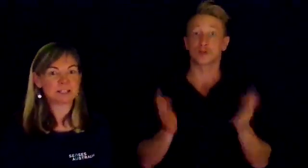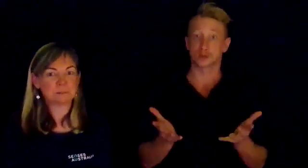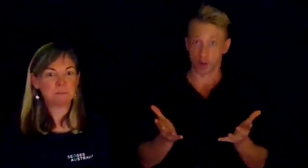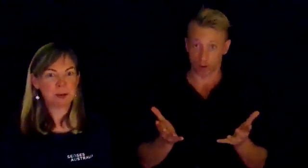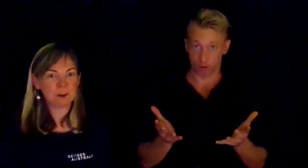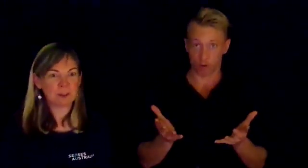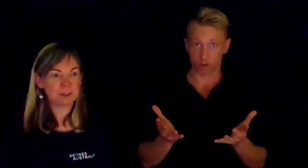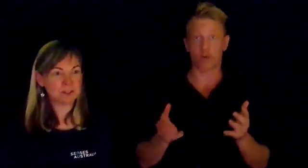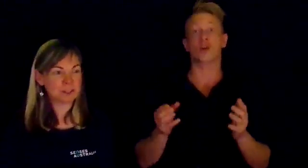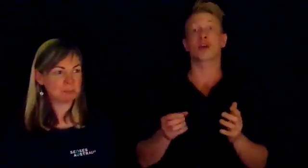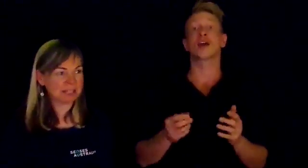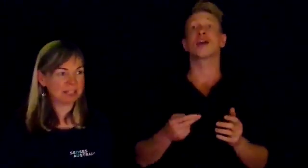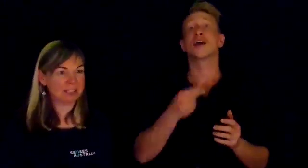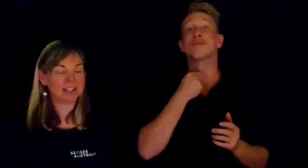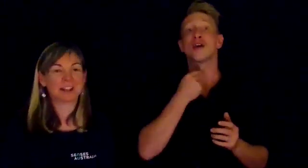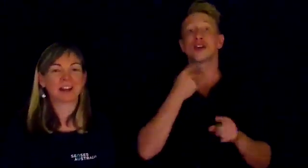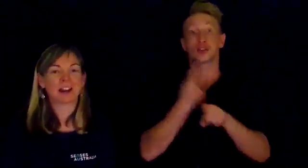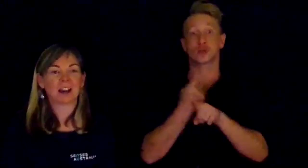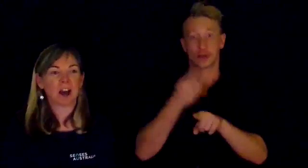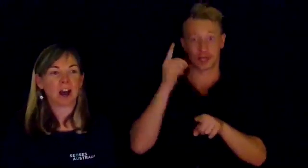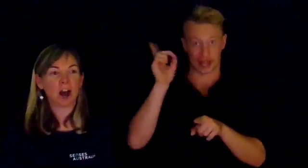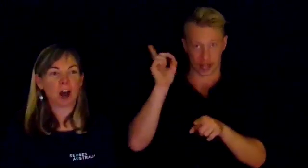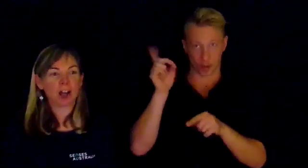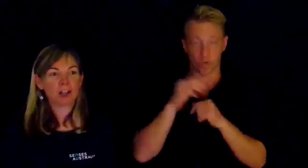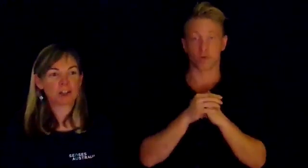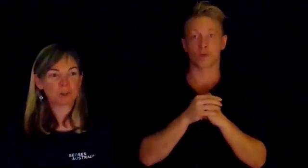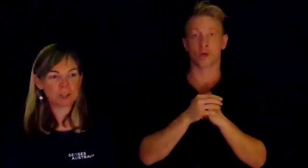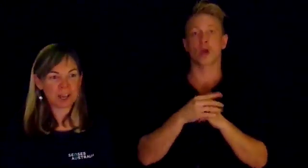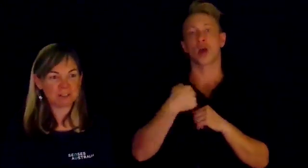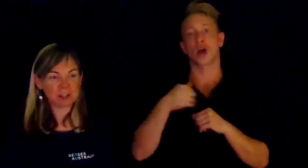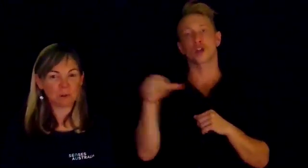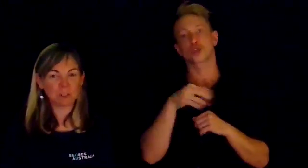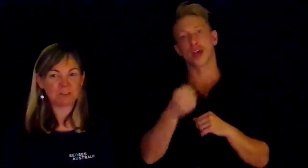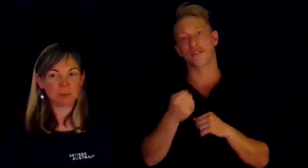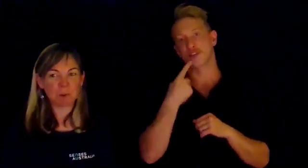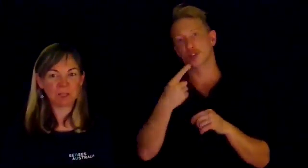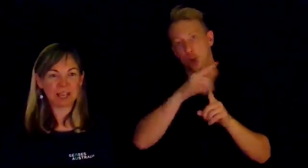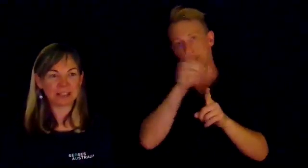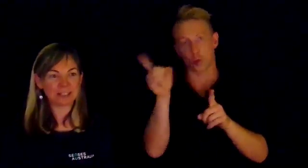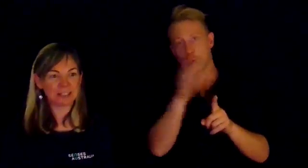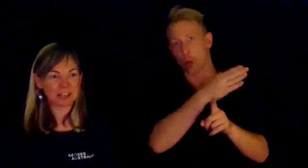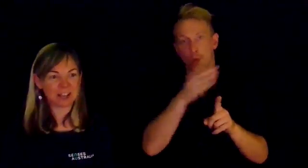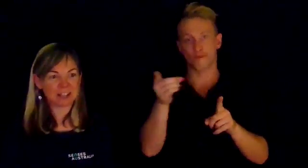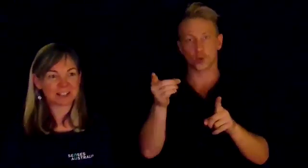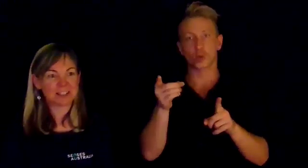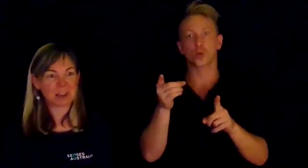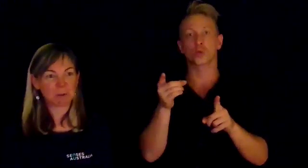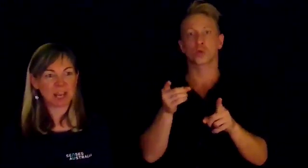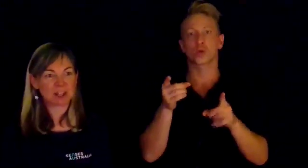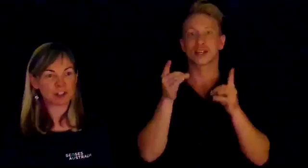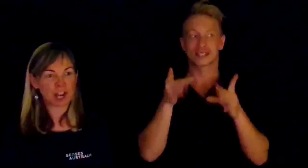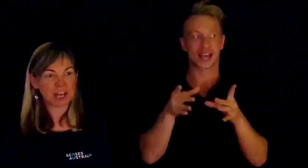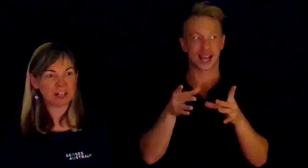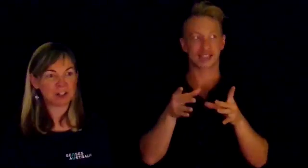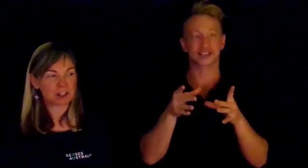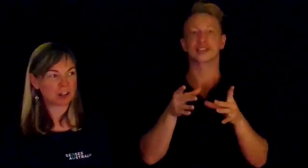So it's Meredith speaking. I should have told everybody at the start that we